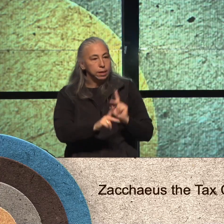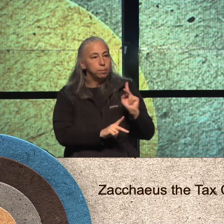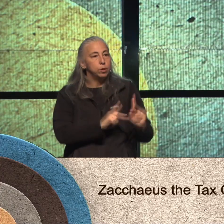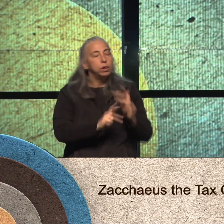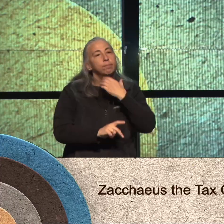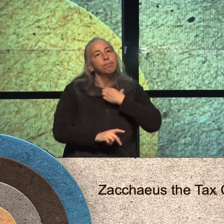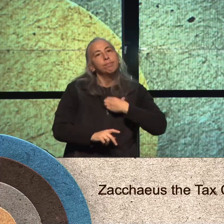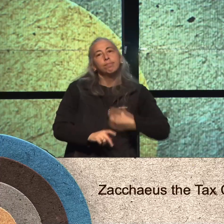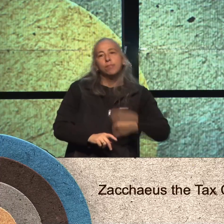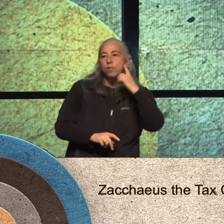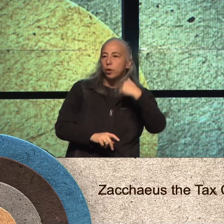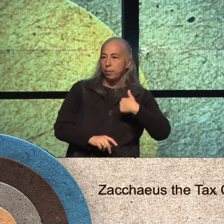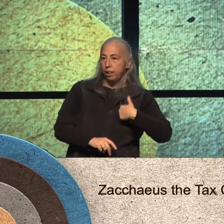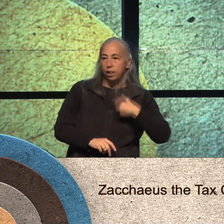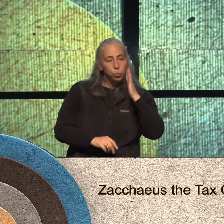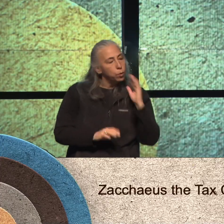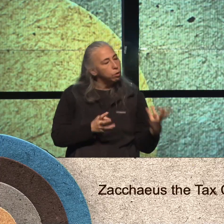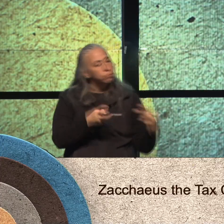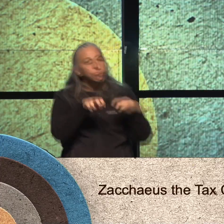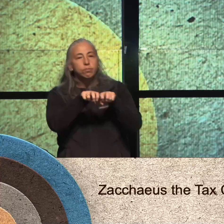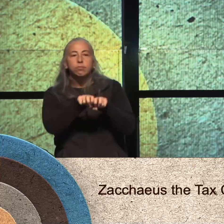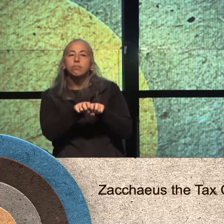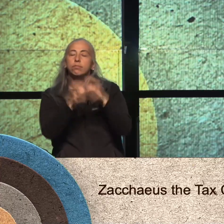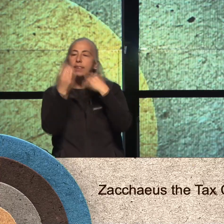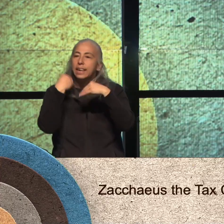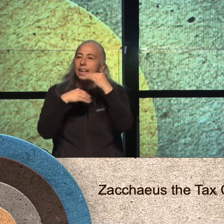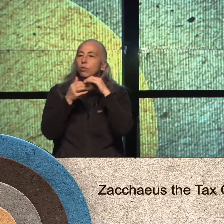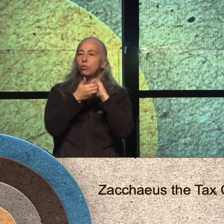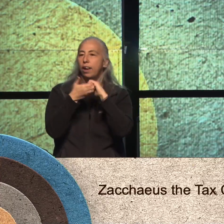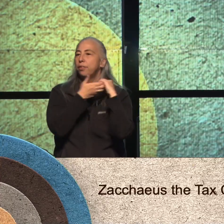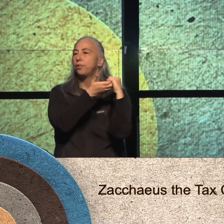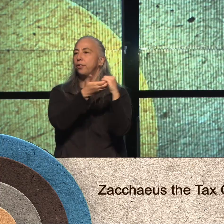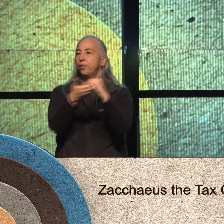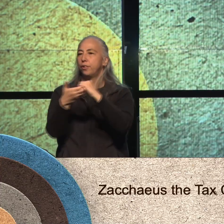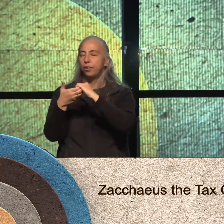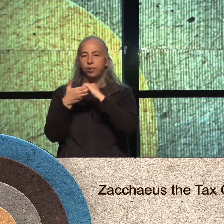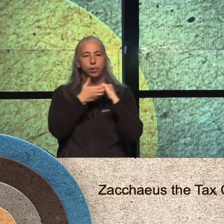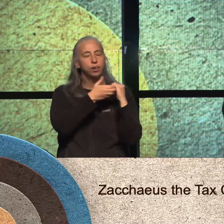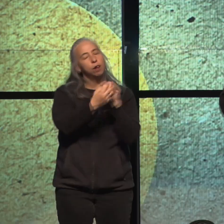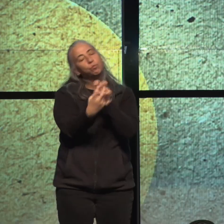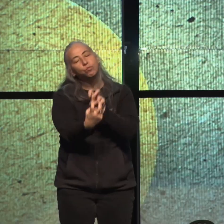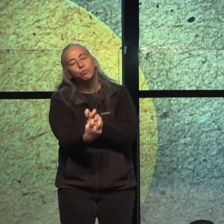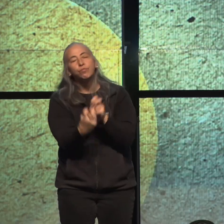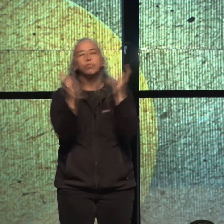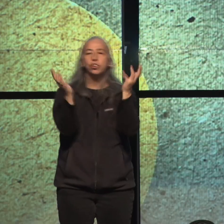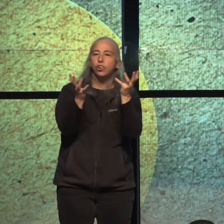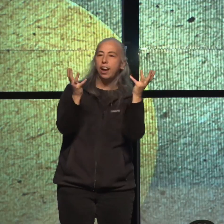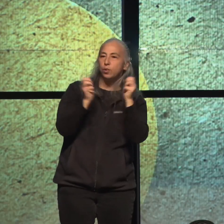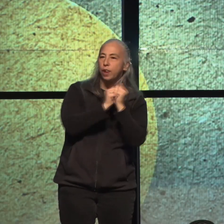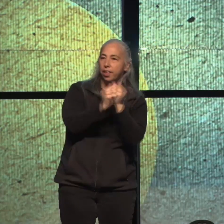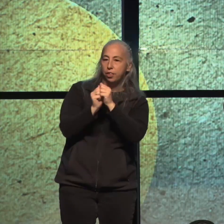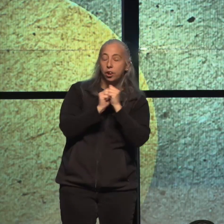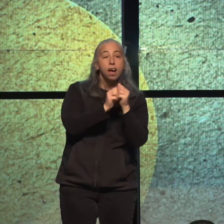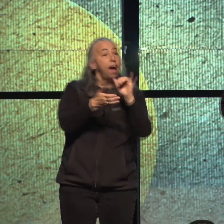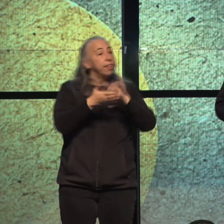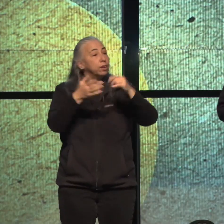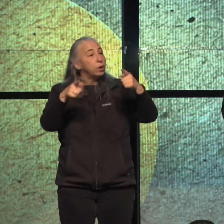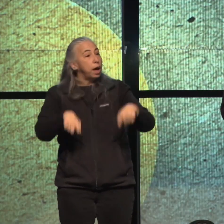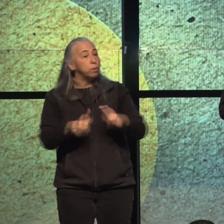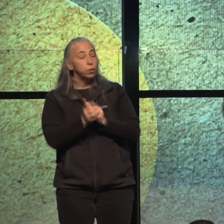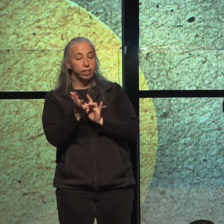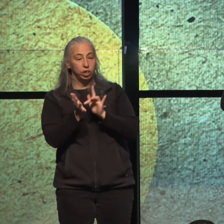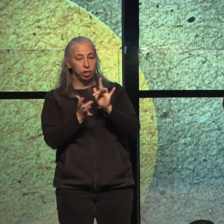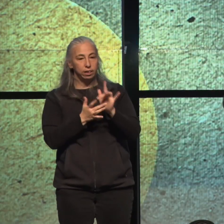for me. So we're going to go share a meal together. We're going to go share a meal together. And that's what Jesus did with the one who was othered,